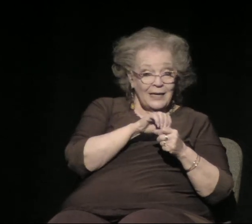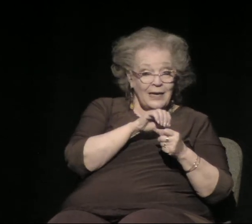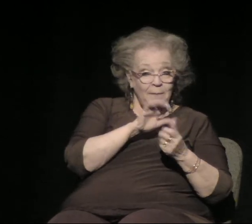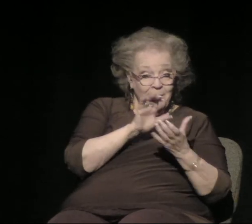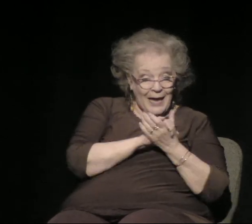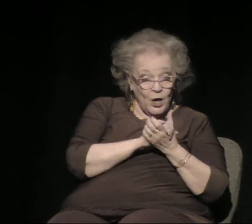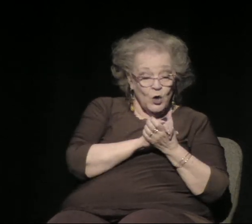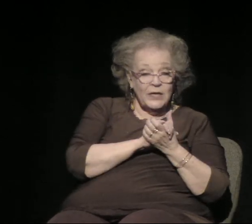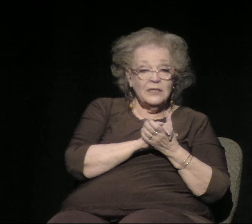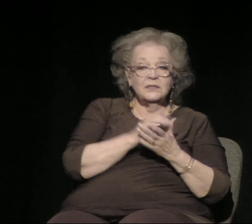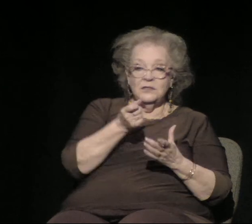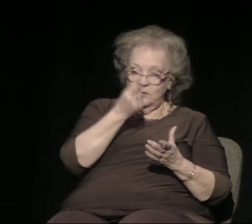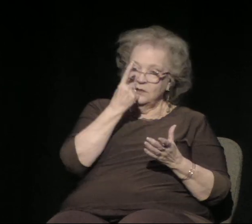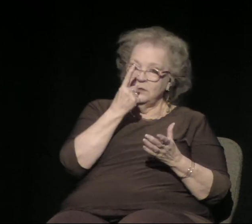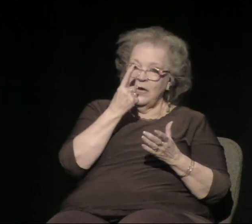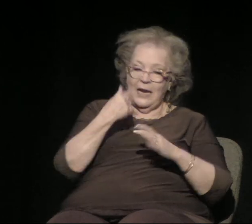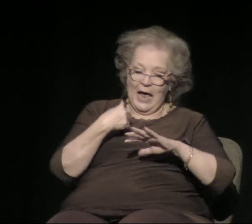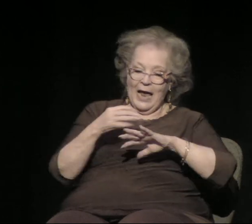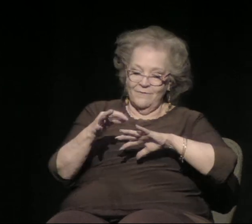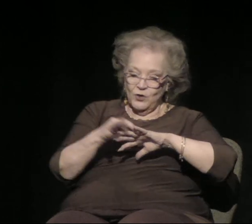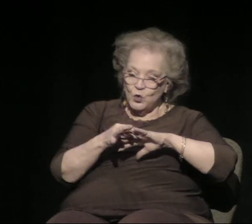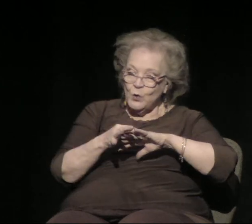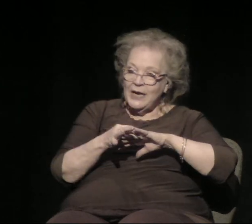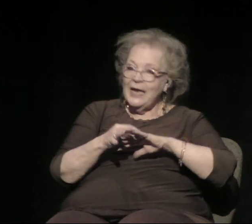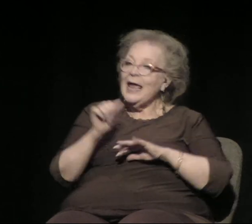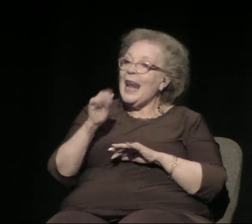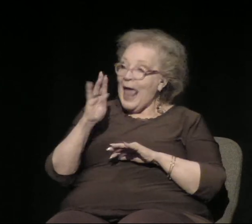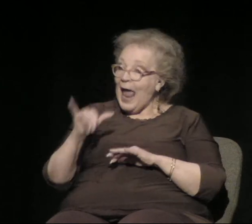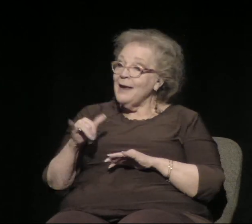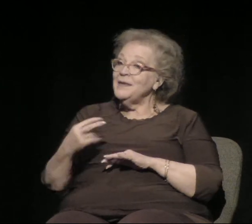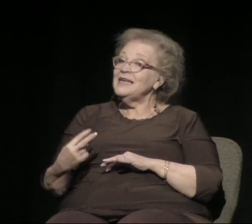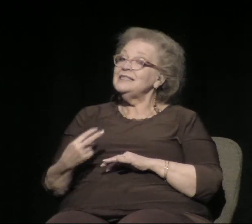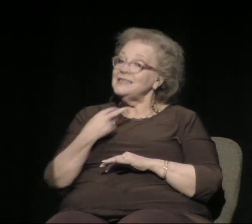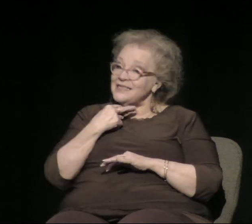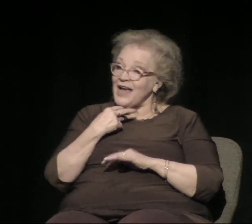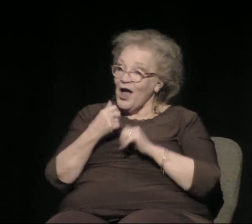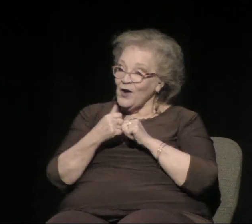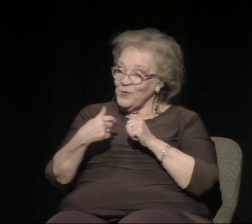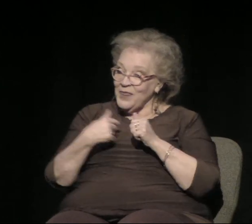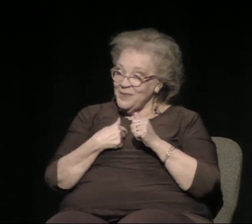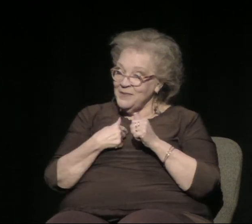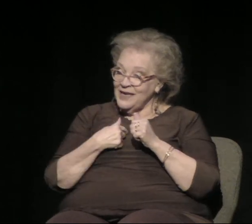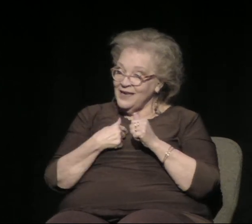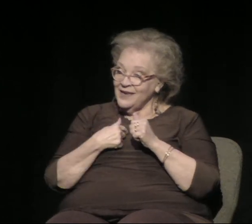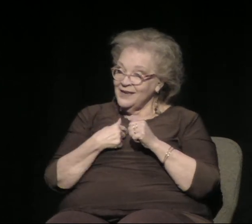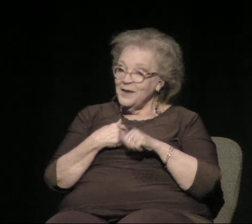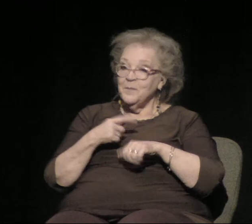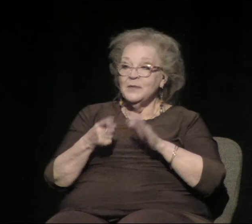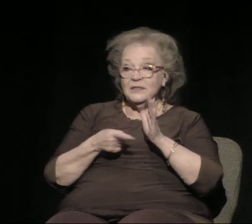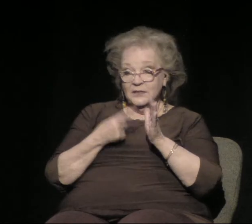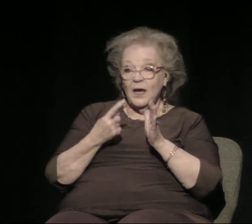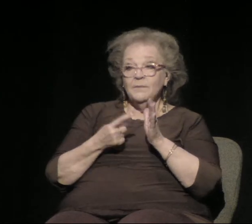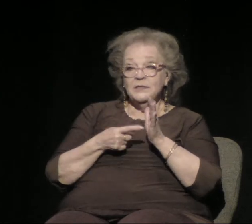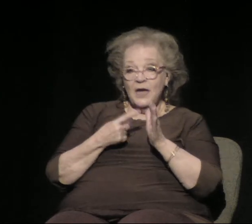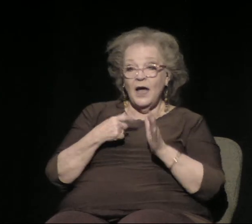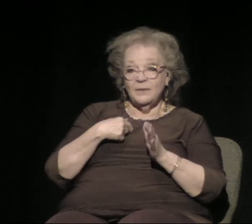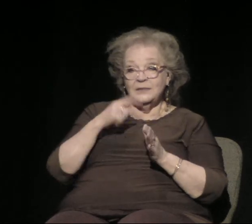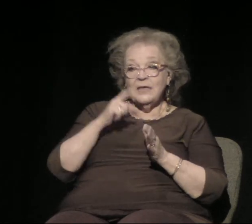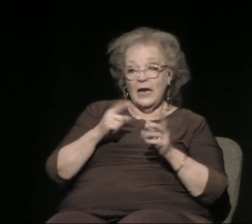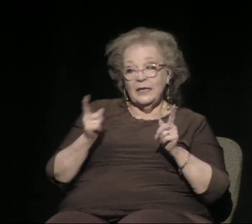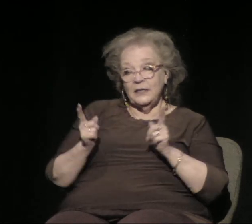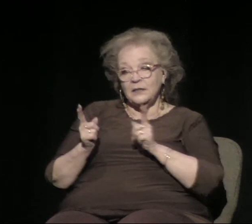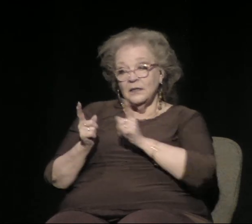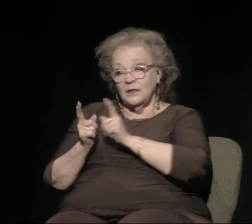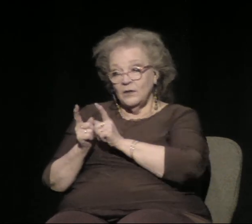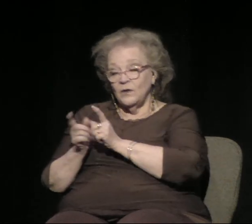about. I got the ring on and Amy is stuck with me. But there are times that I need to go to